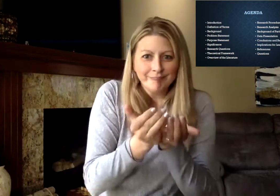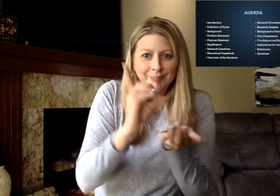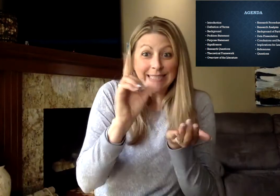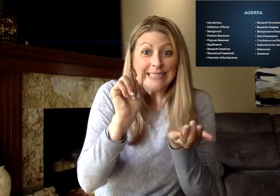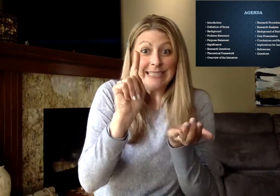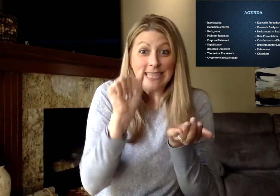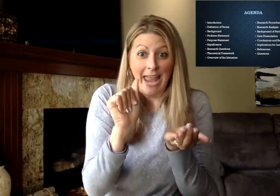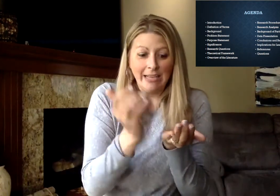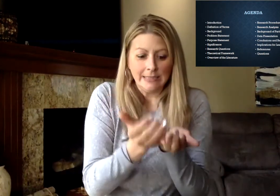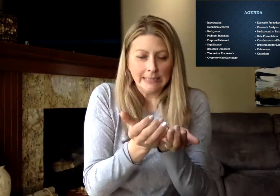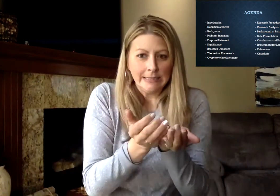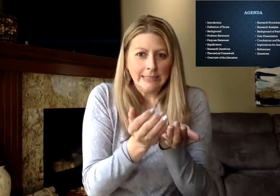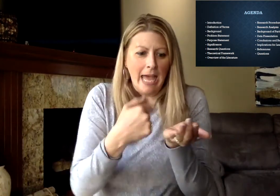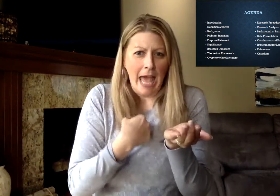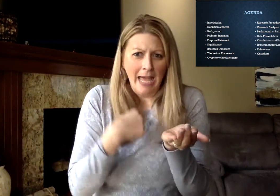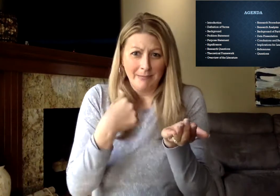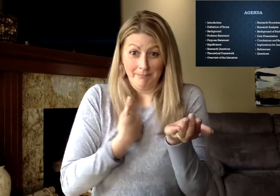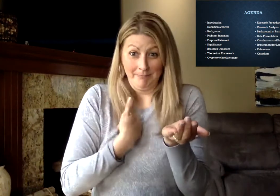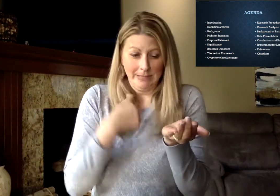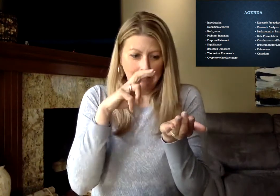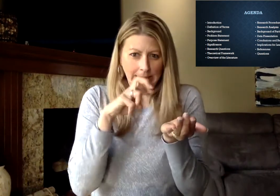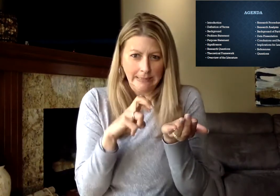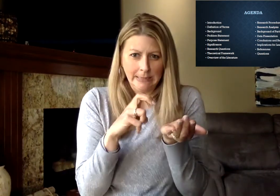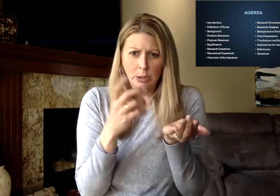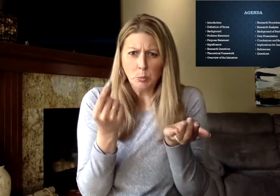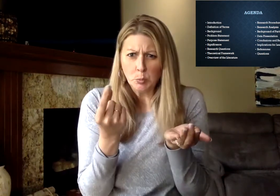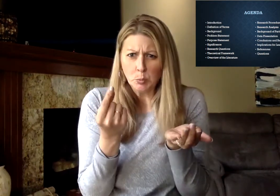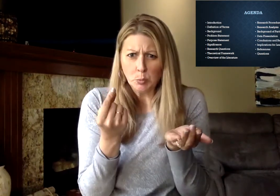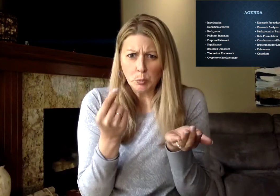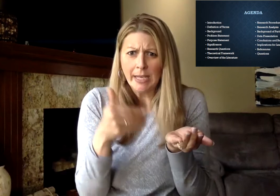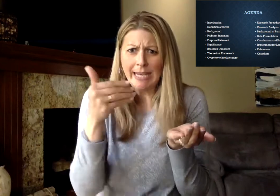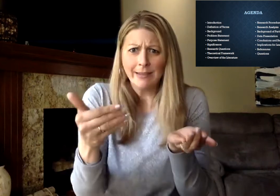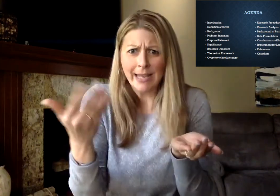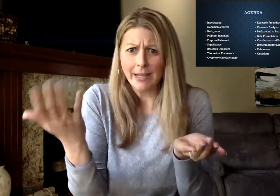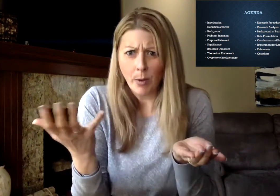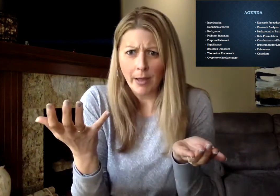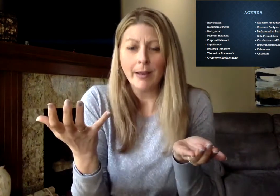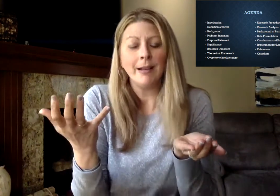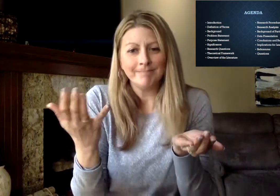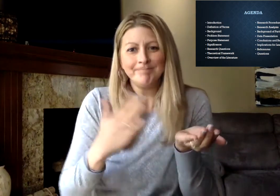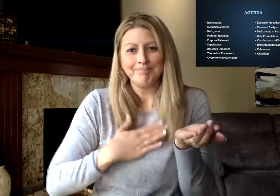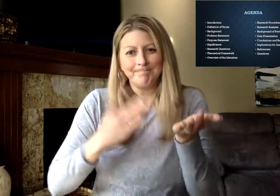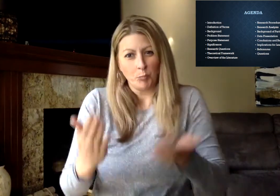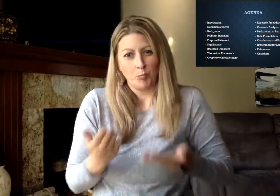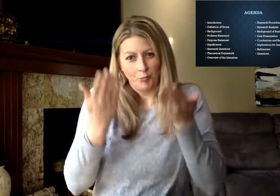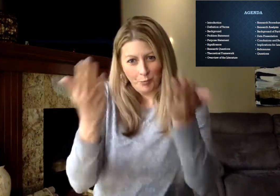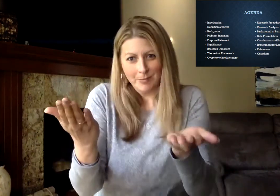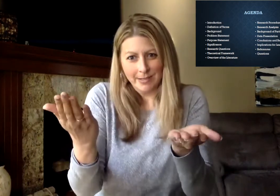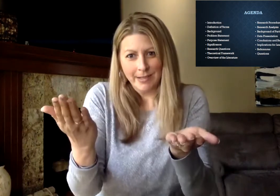all this data, I myself analyzed it, and what do we do next with this data? So I provided